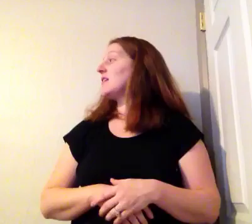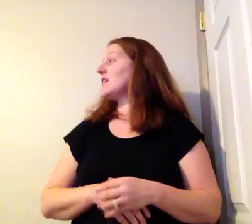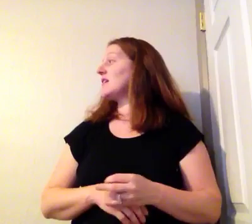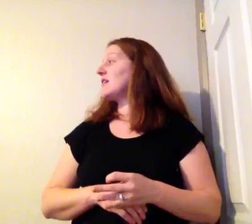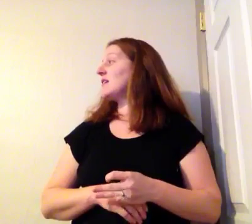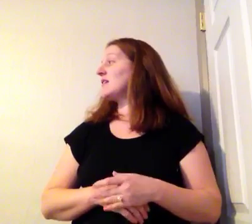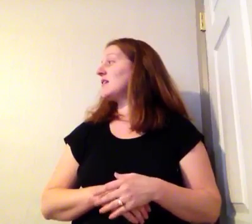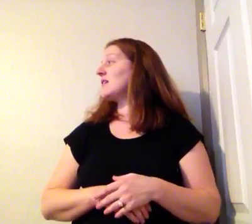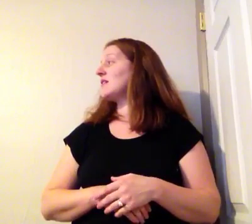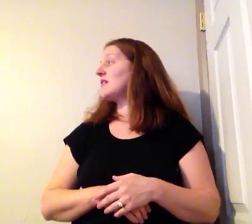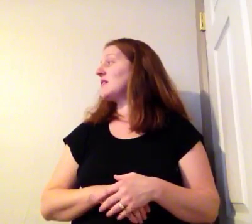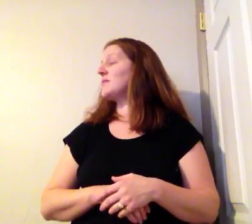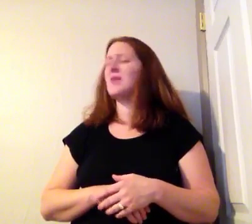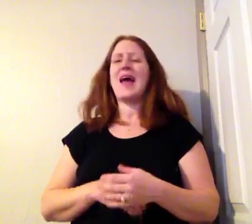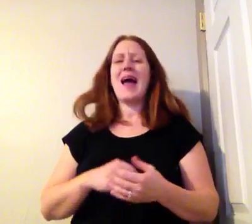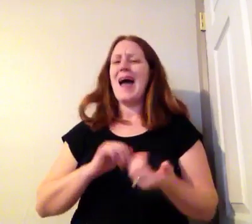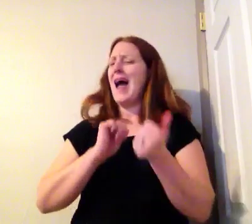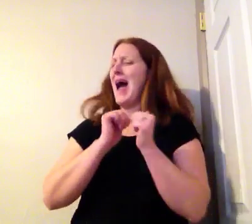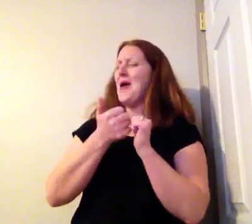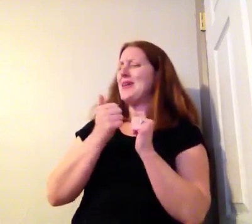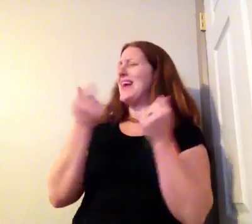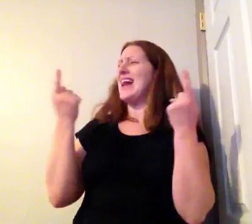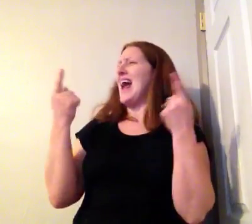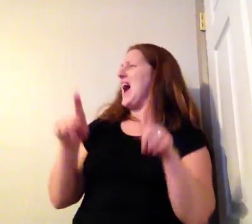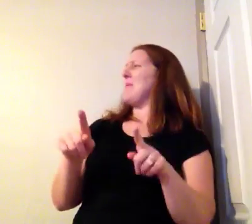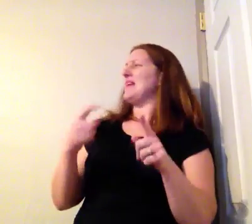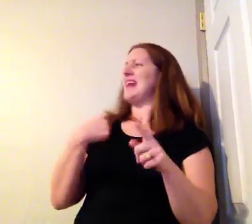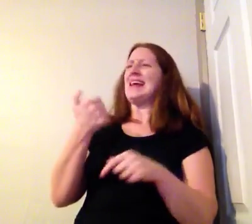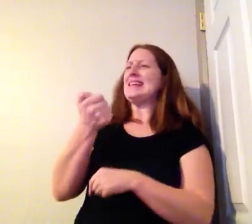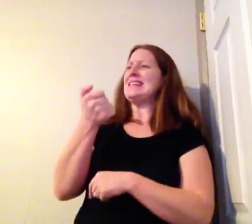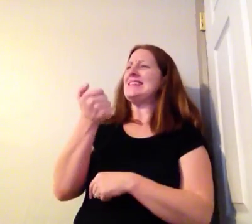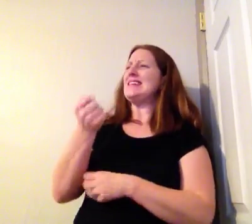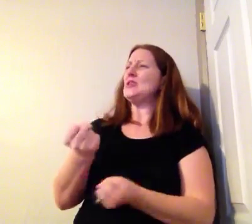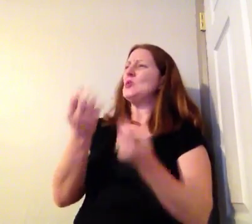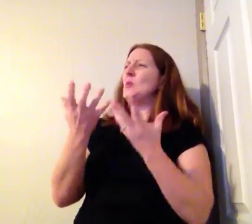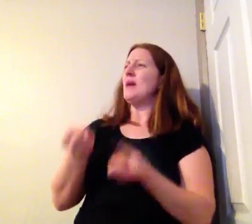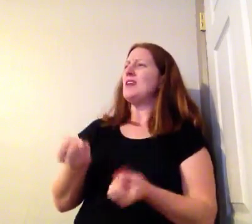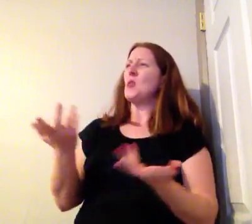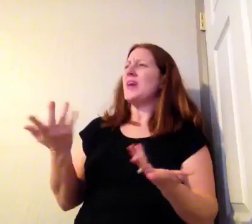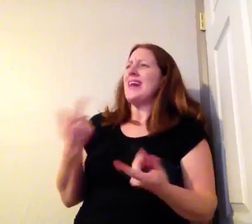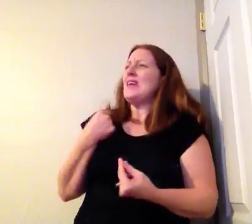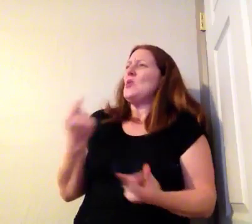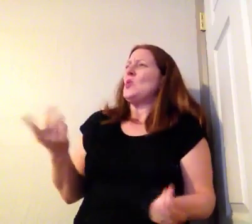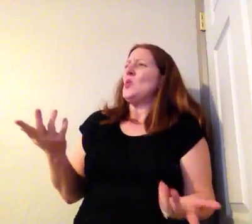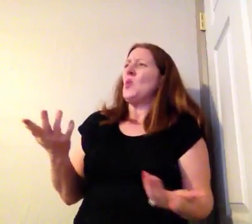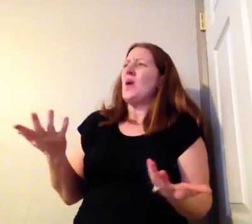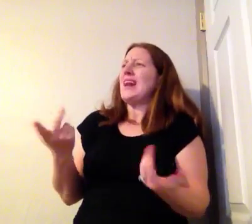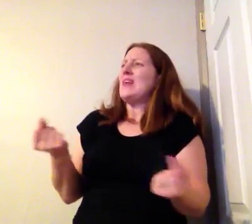How did that happen? Did I click too often, or what did I do? I'm going in the wrong direction.